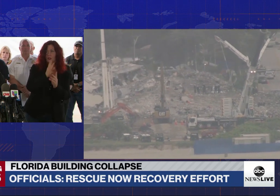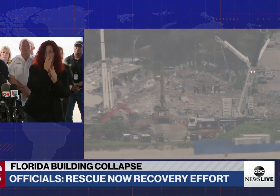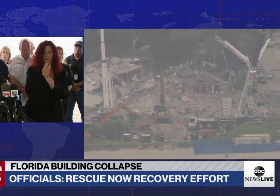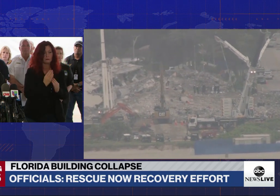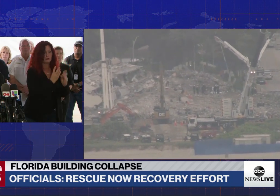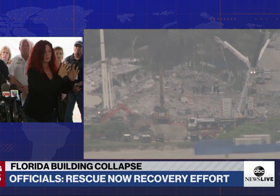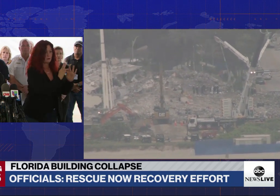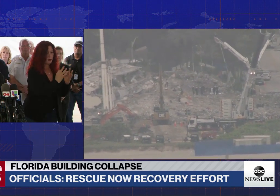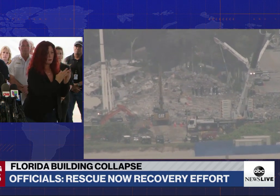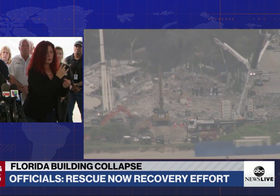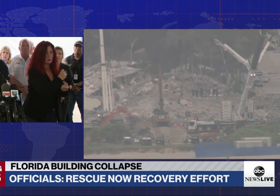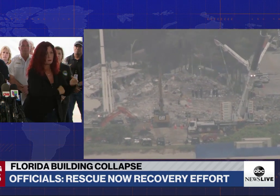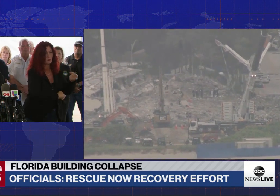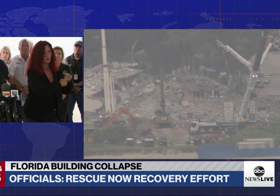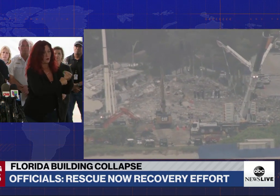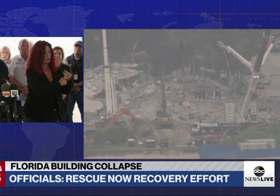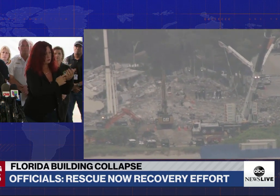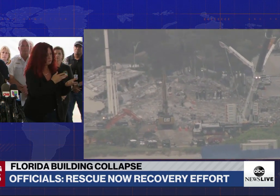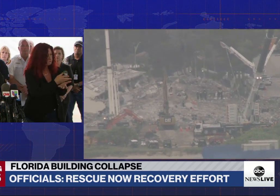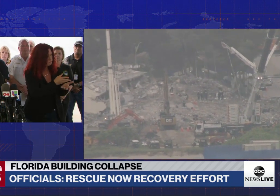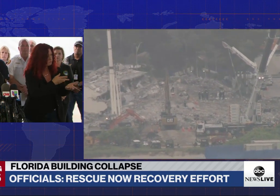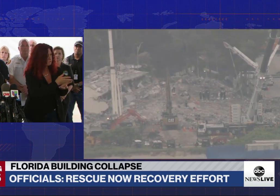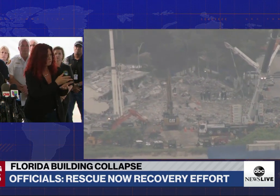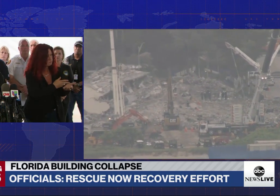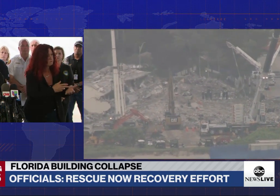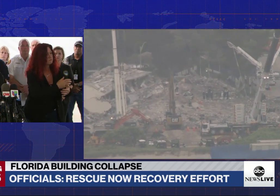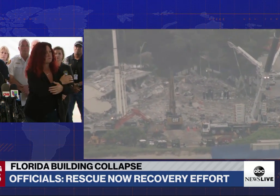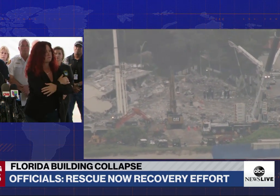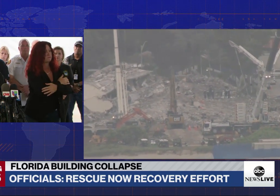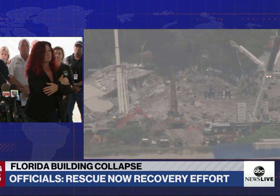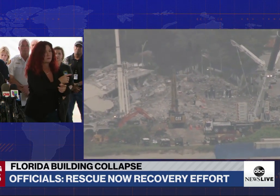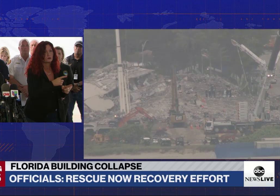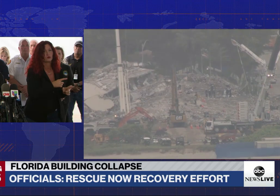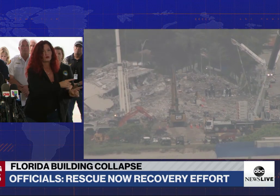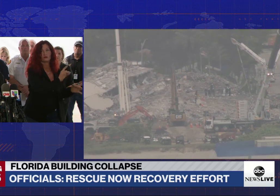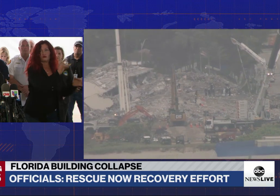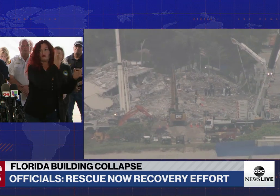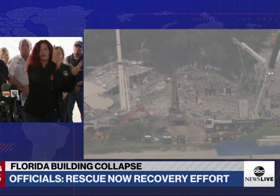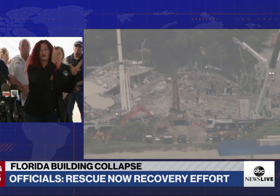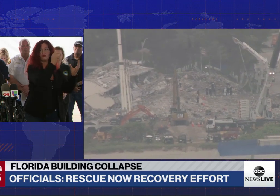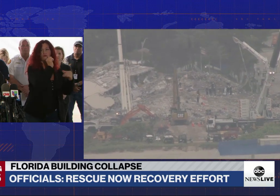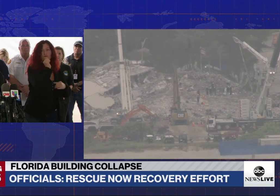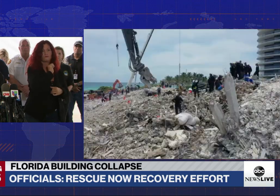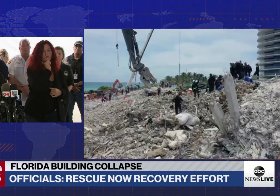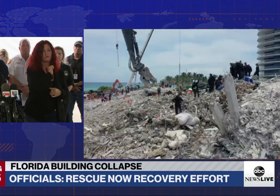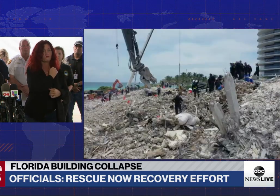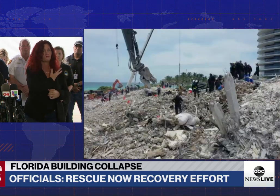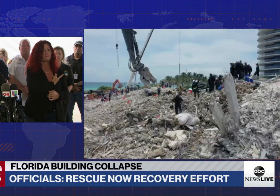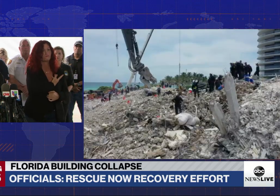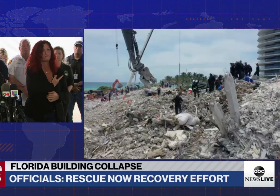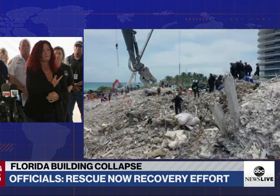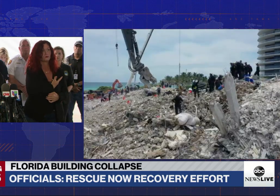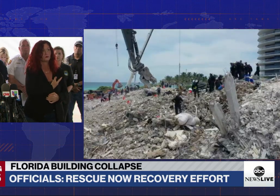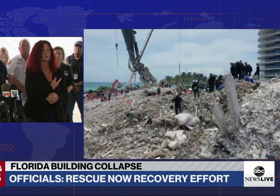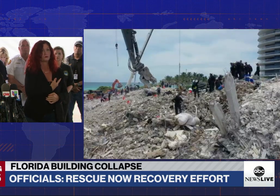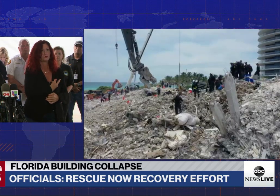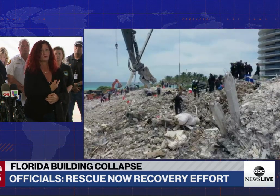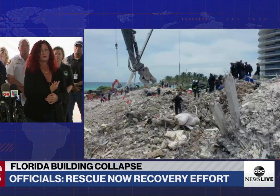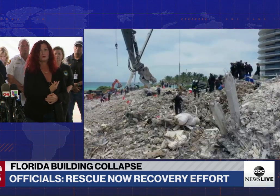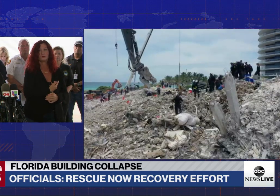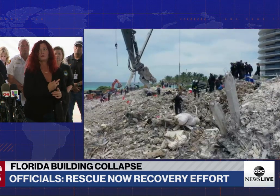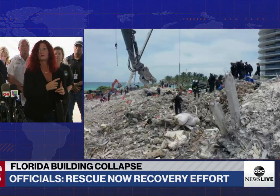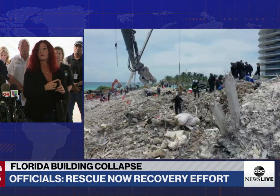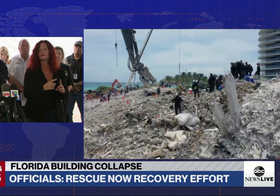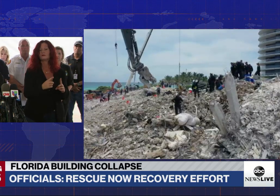To share this news with the families this evening who are still missing their loved ones